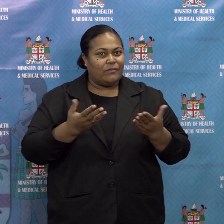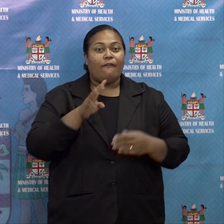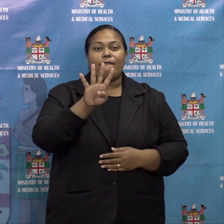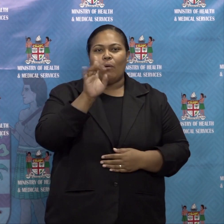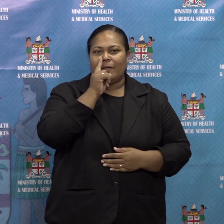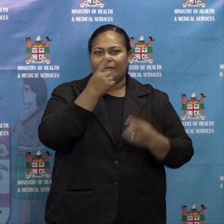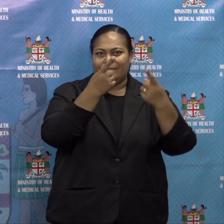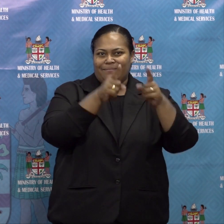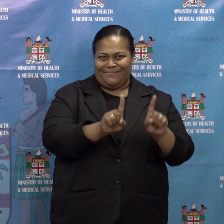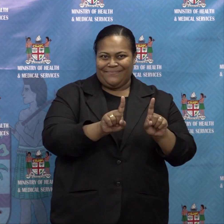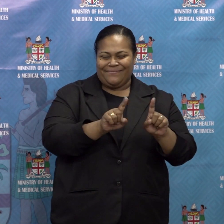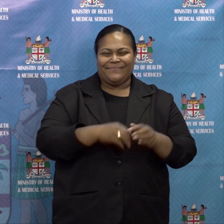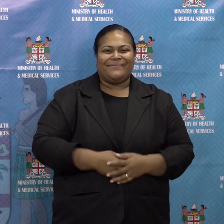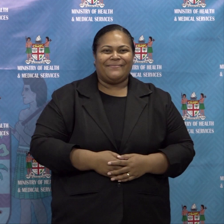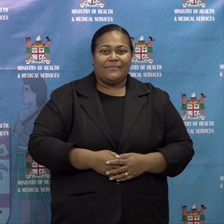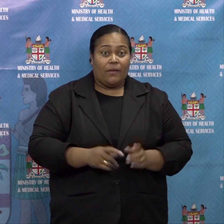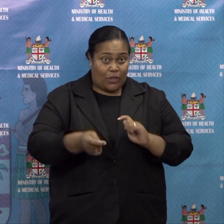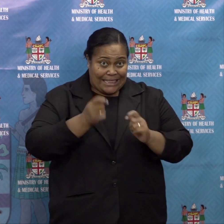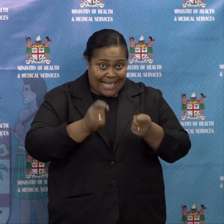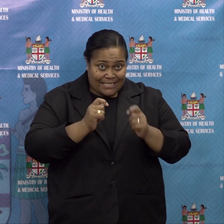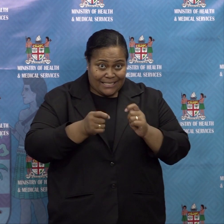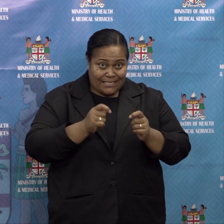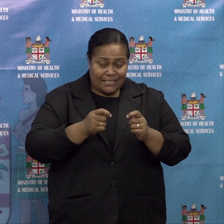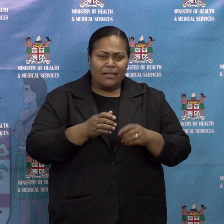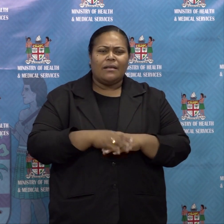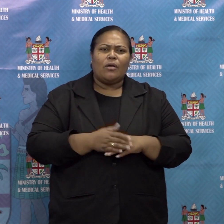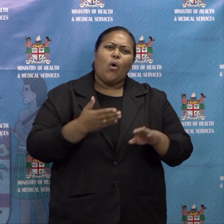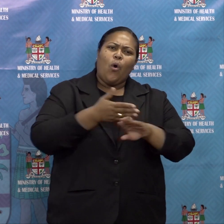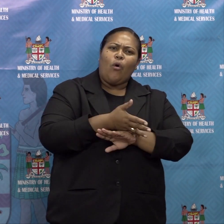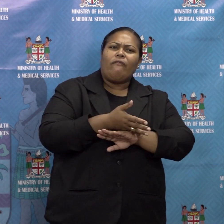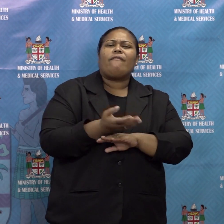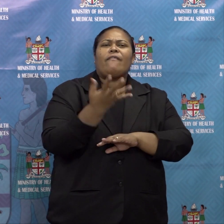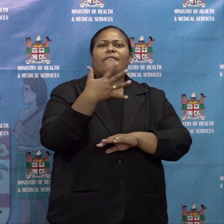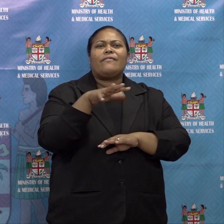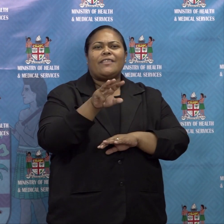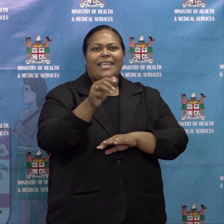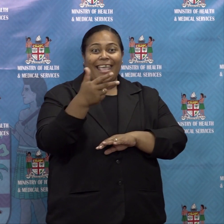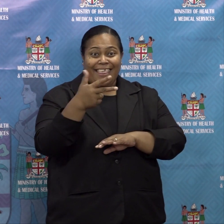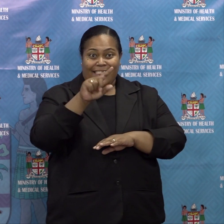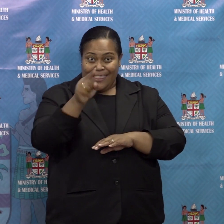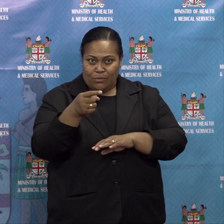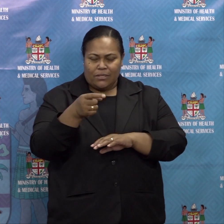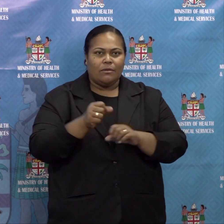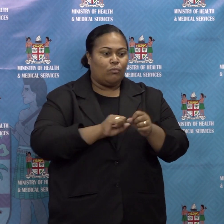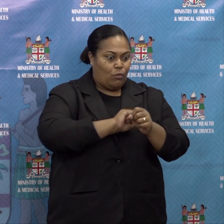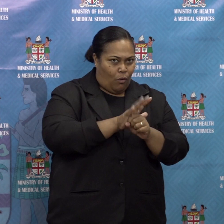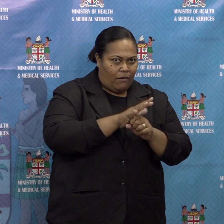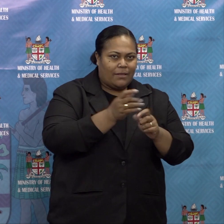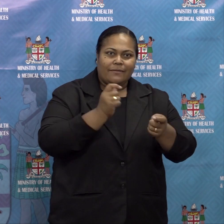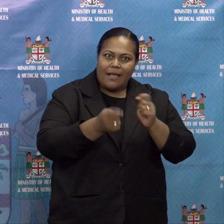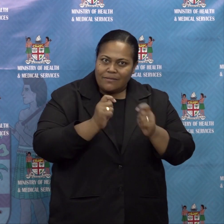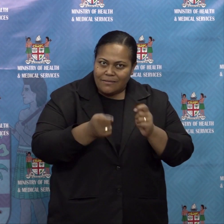deaths. In terms of testing, over 58,000 COVID-19 laboratory tests have been conducted just during